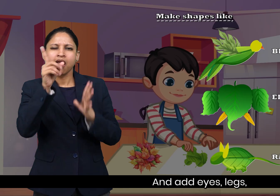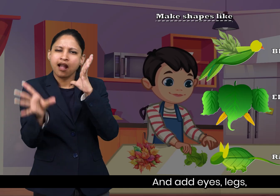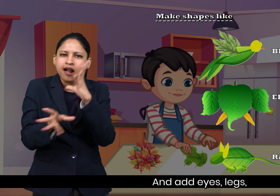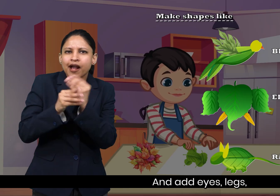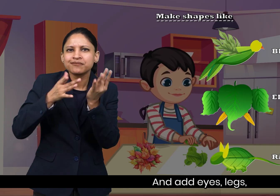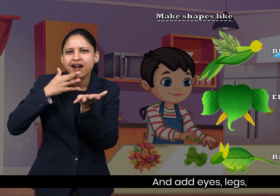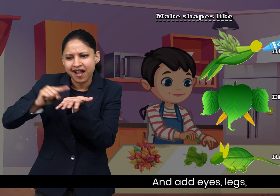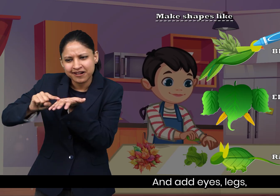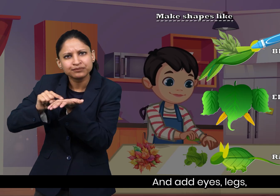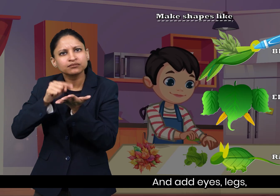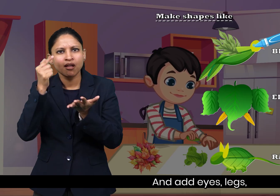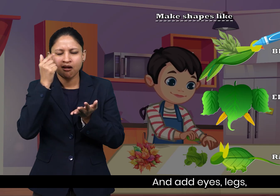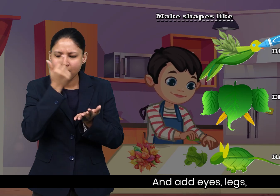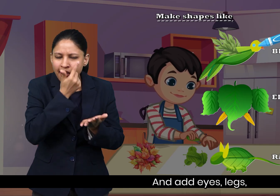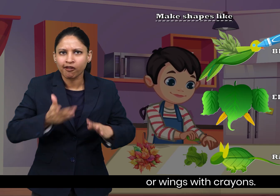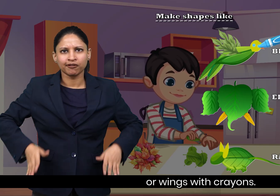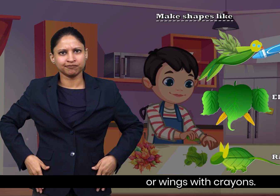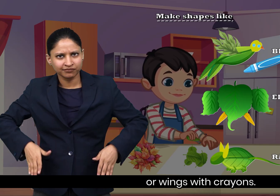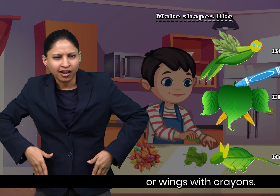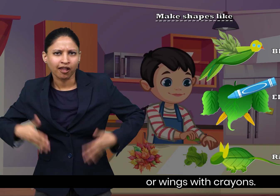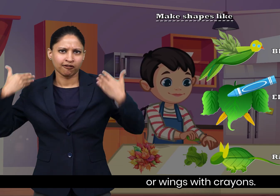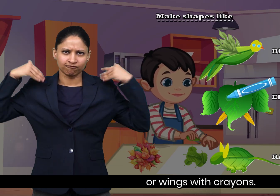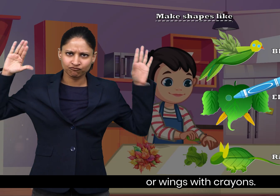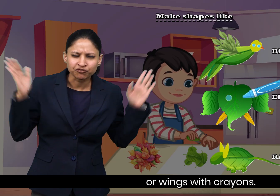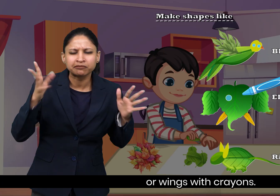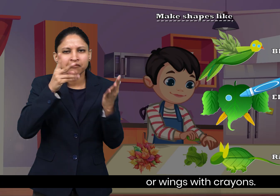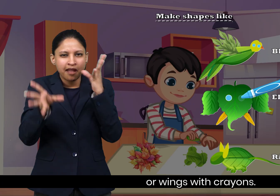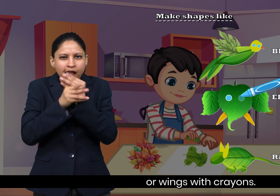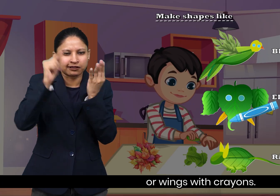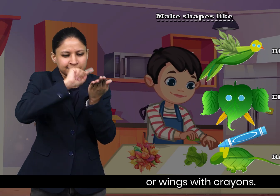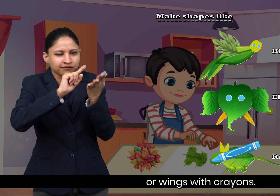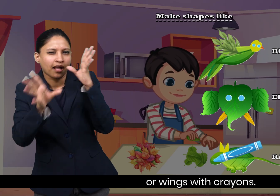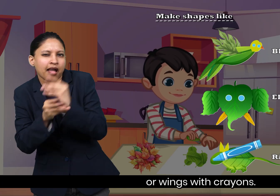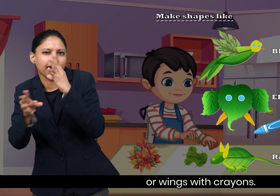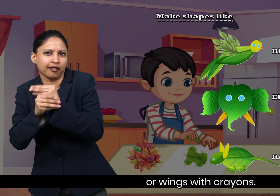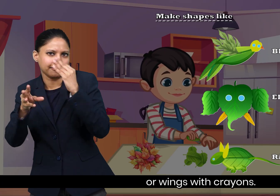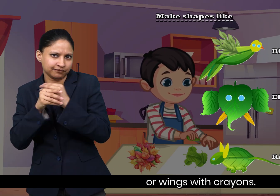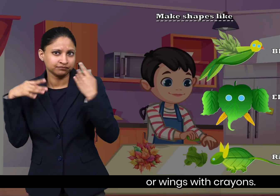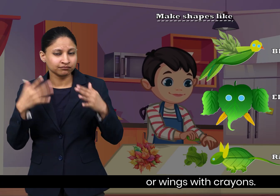add eyes, legs, or wings with crayons.